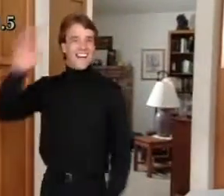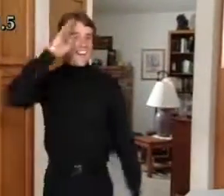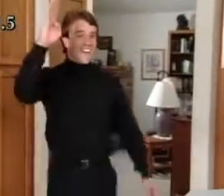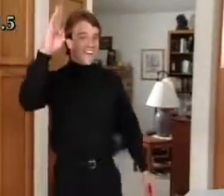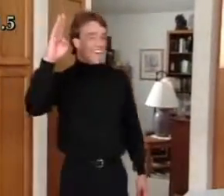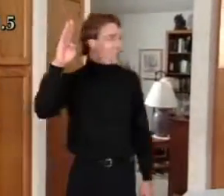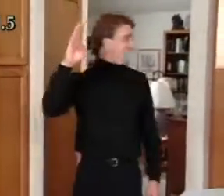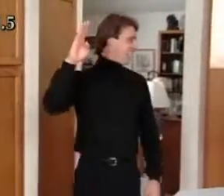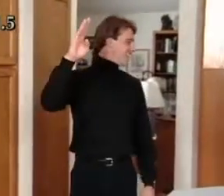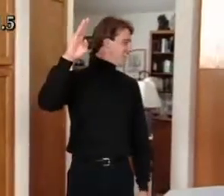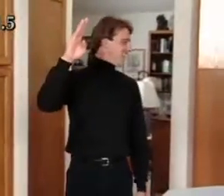Hi,